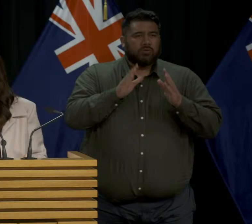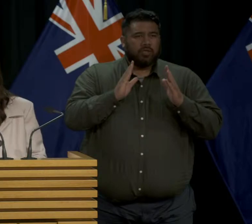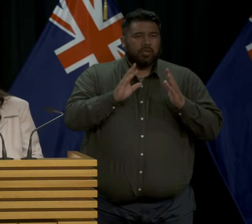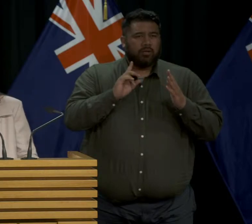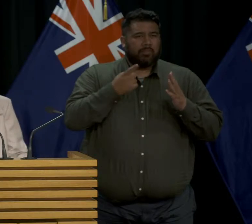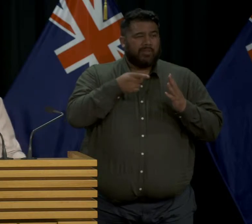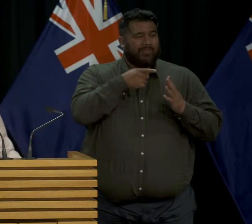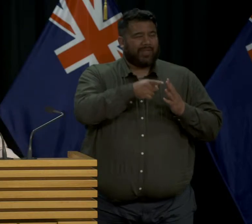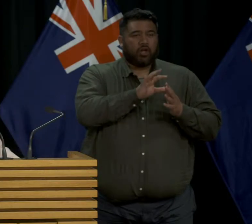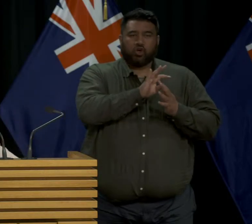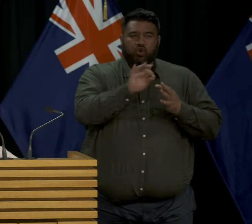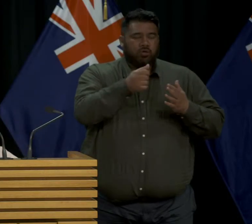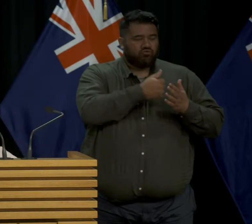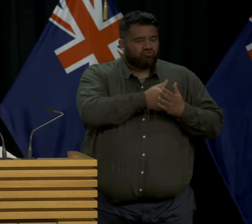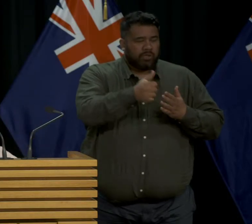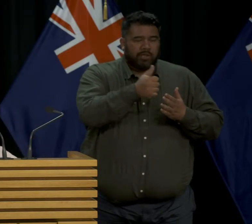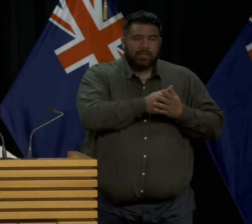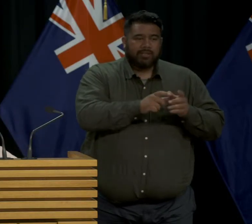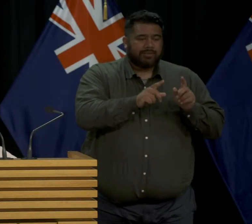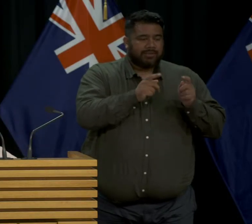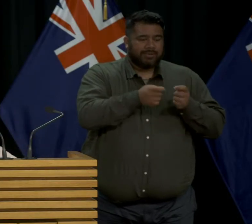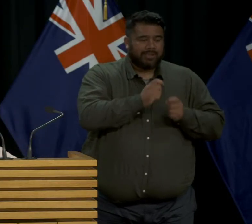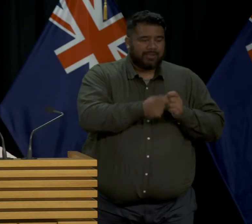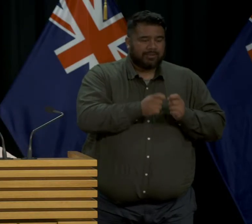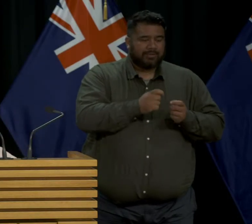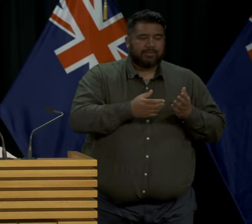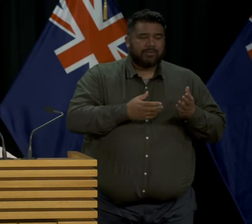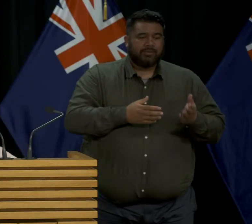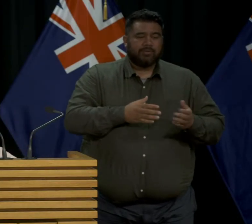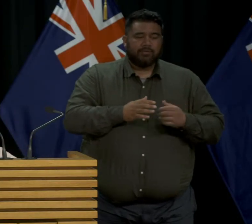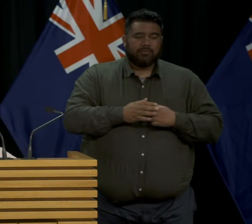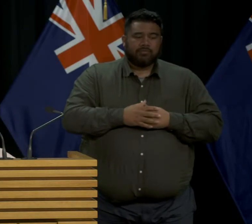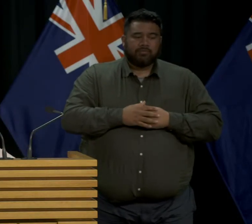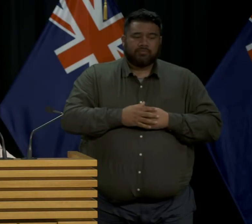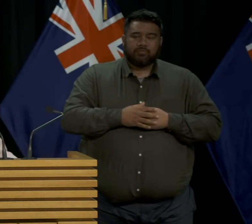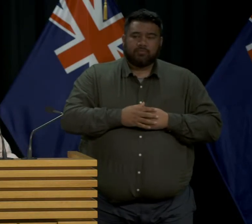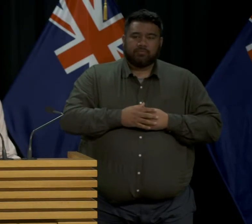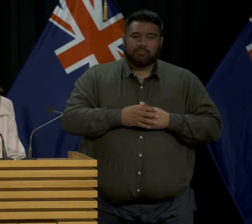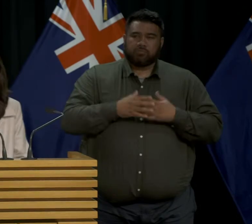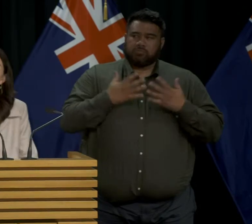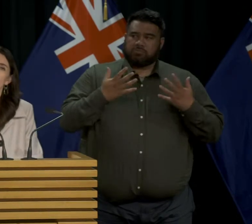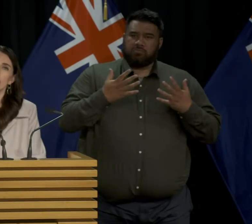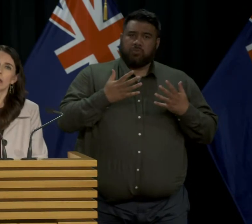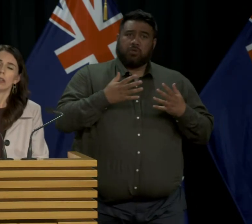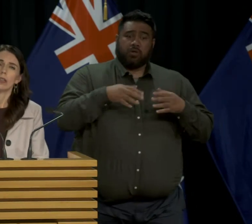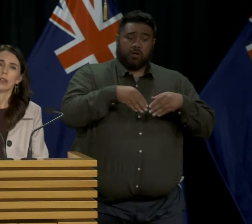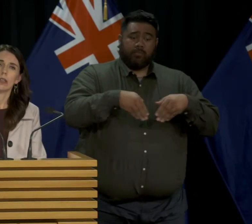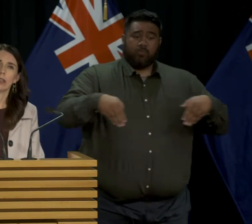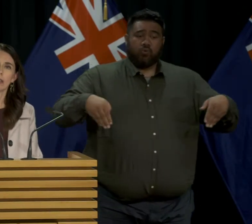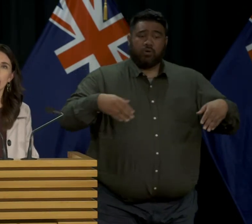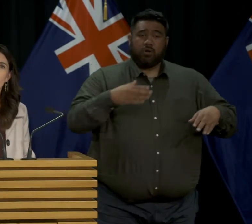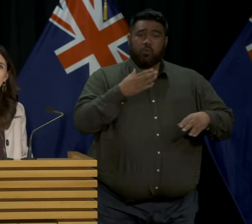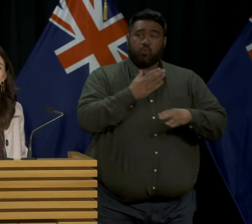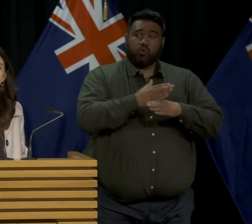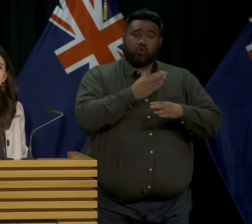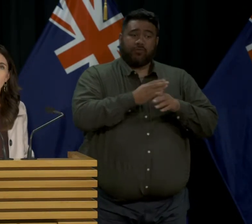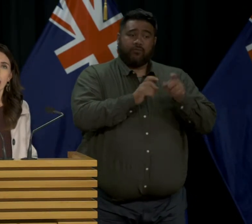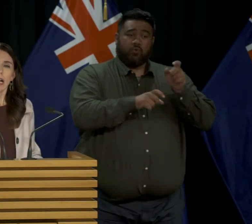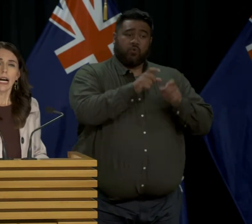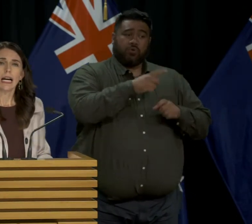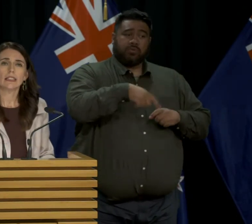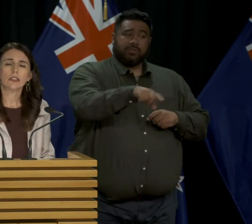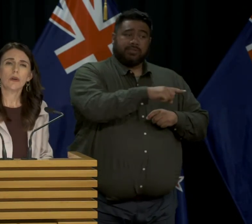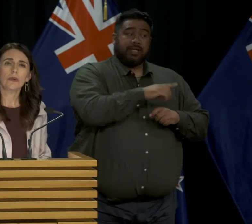done. Do we know how many of sort of that higher risk, wider border workforce is also missing regular